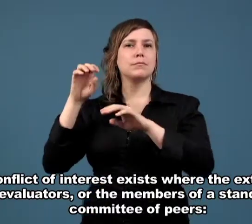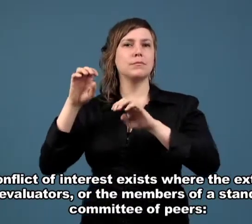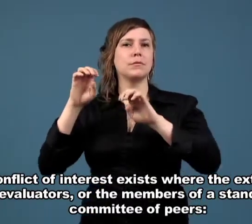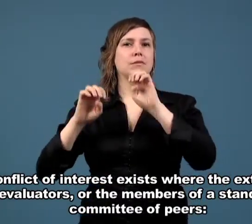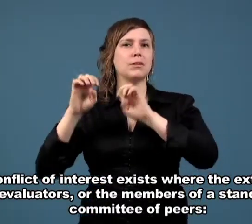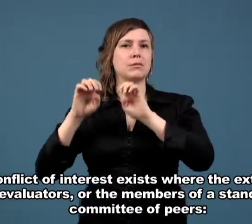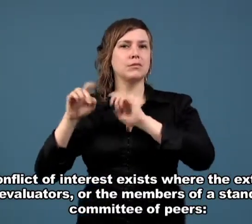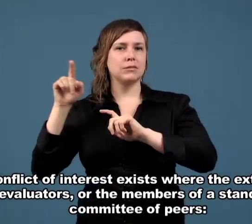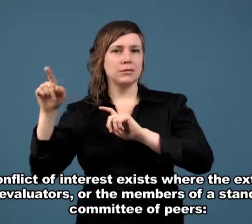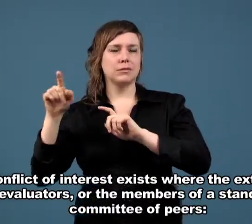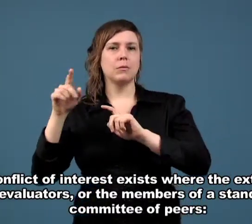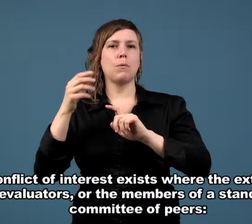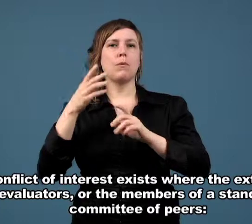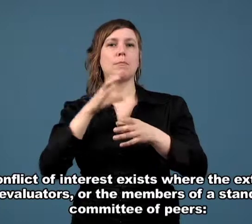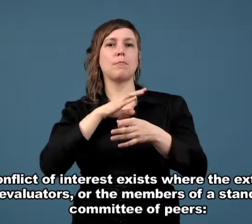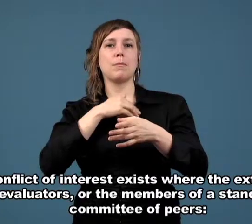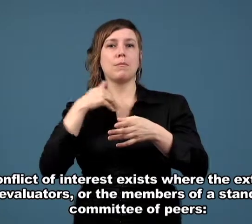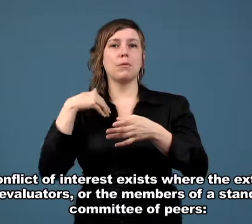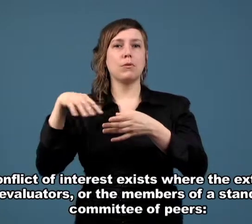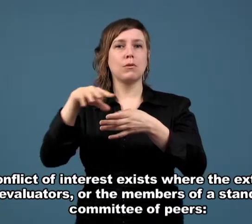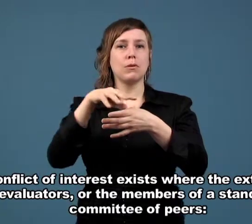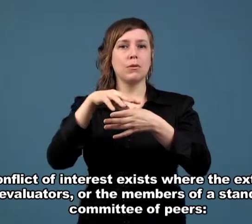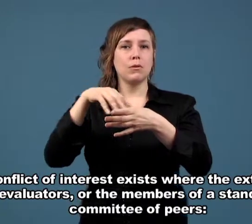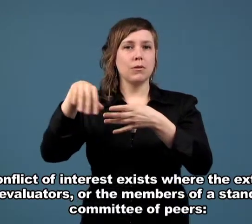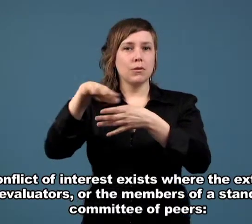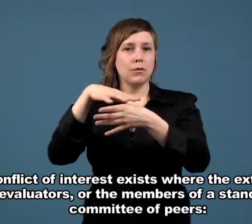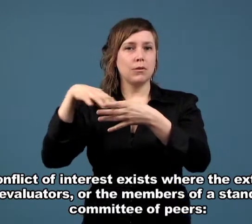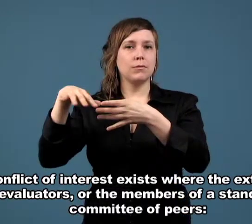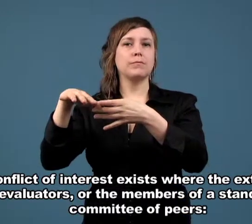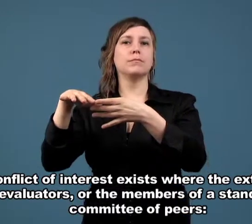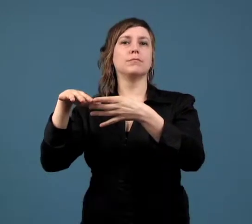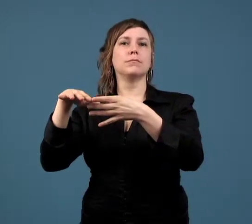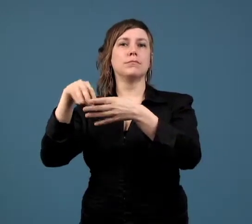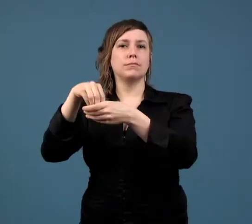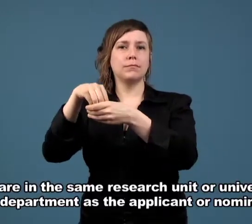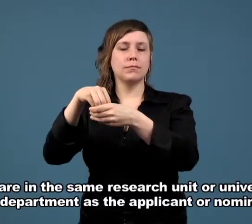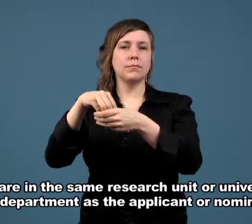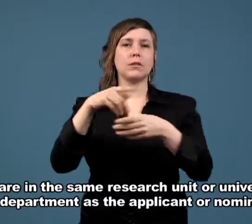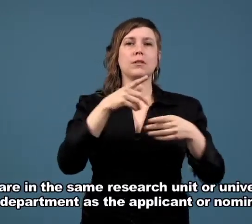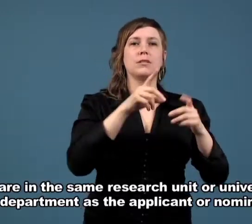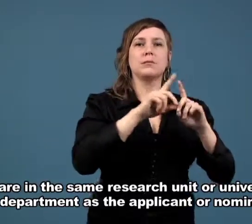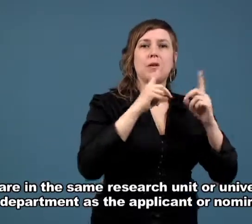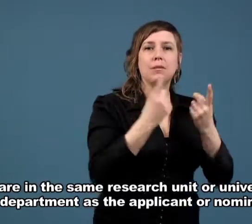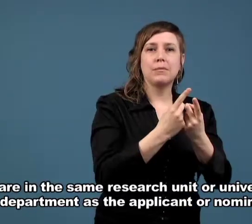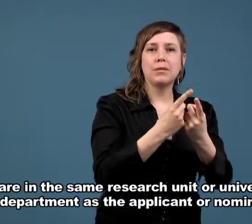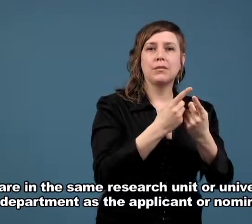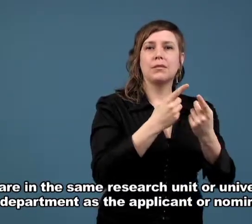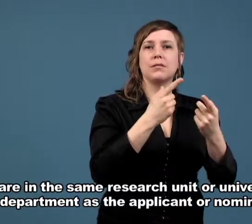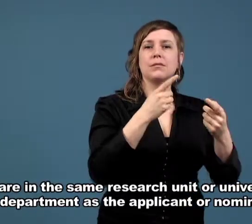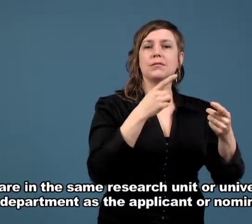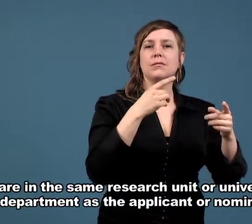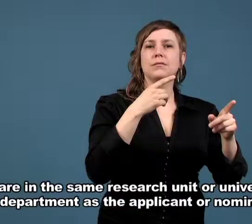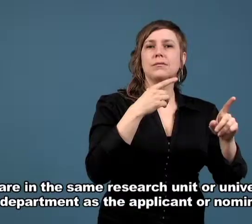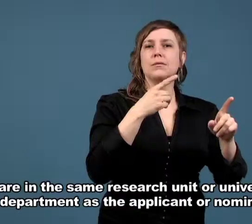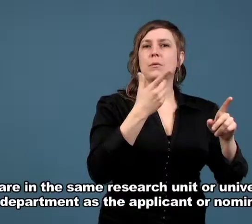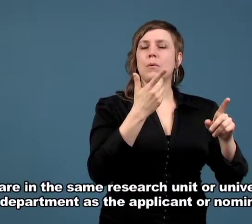external evaluators or the members of a standing committee of peers are in the same research unit or